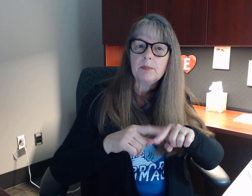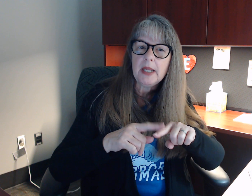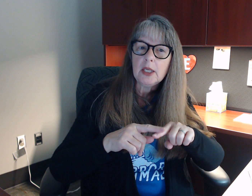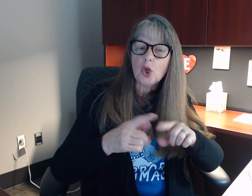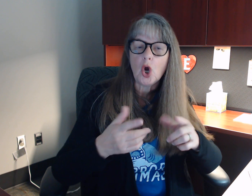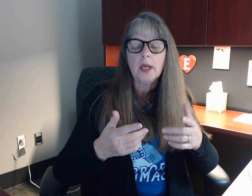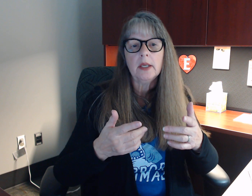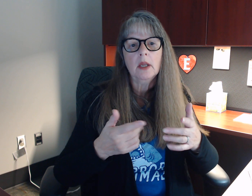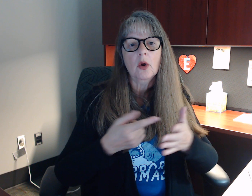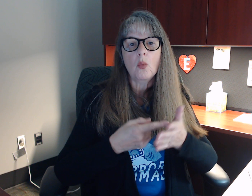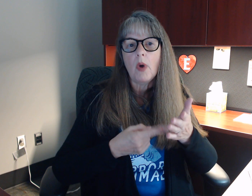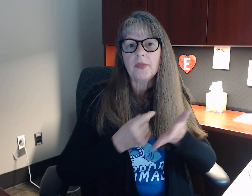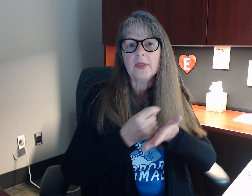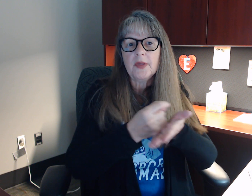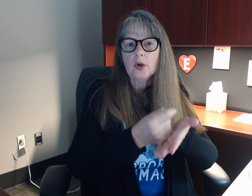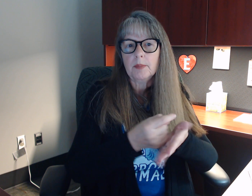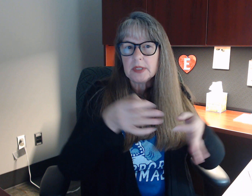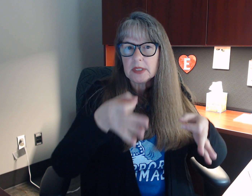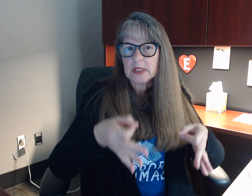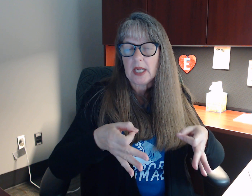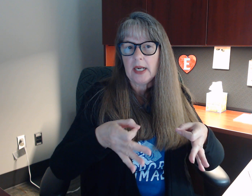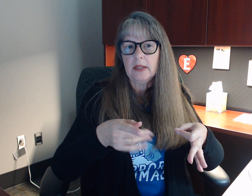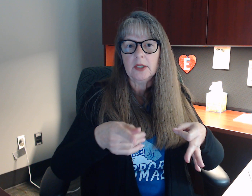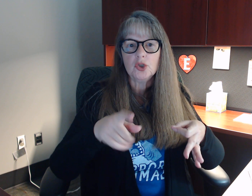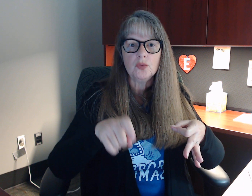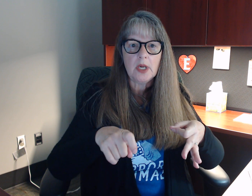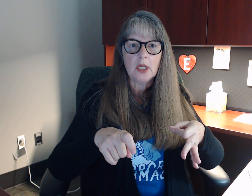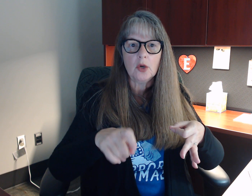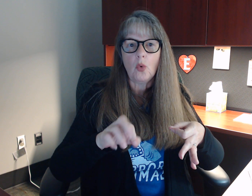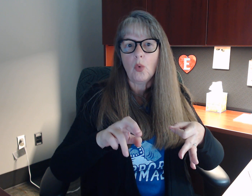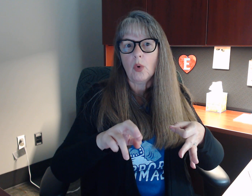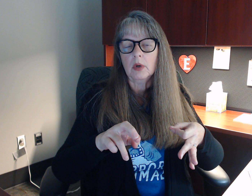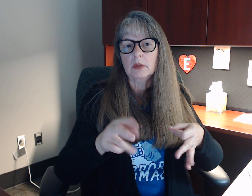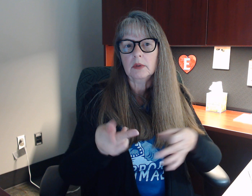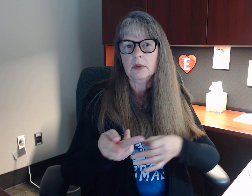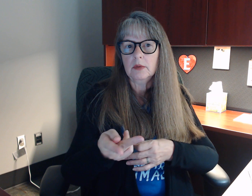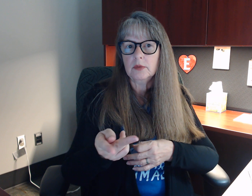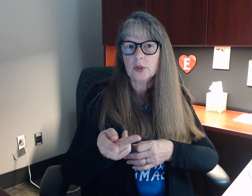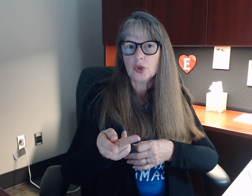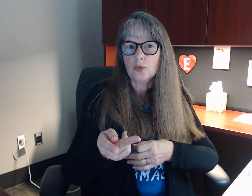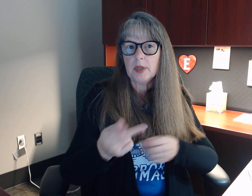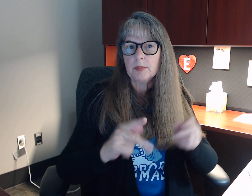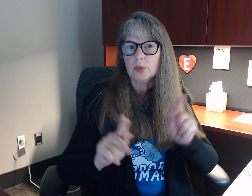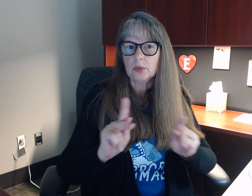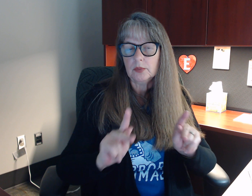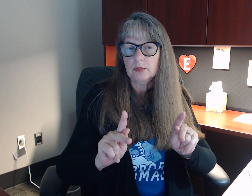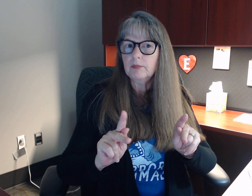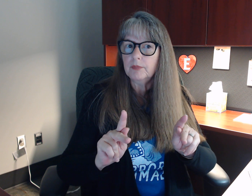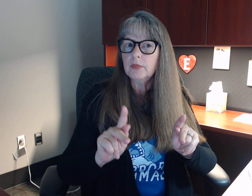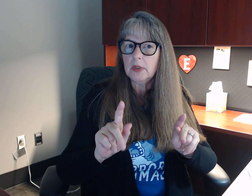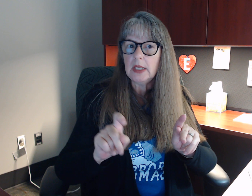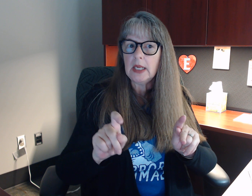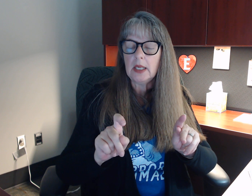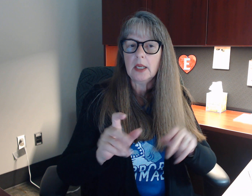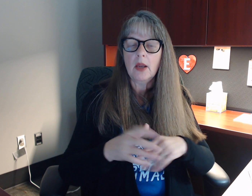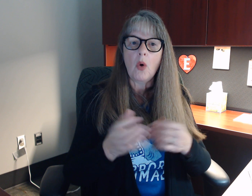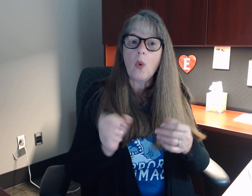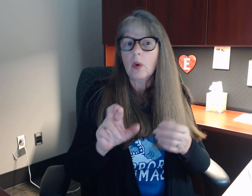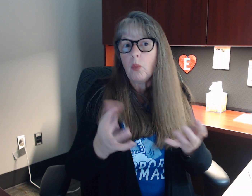depend on what the therapist decided that you needed, or the two people need or